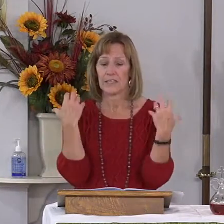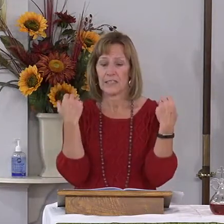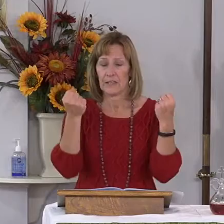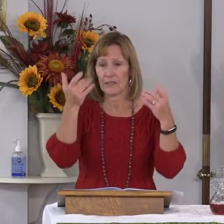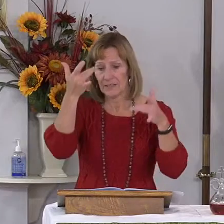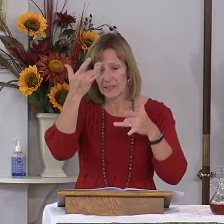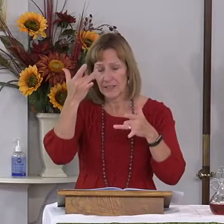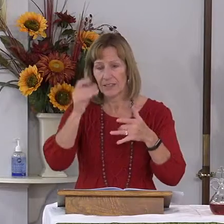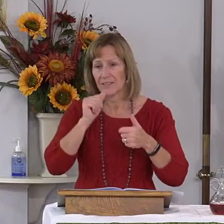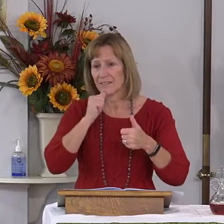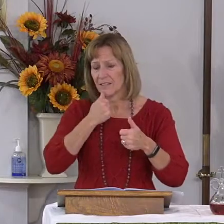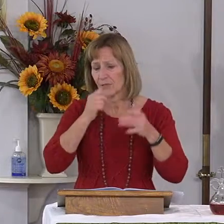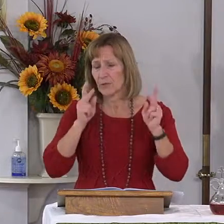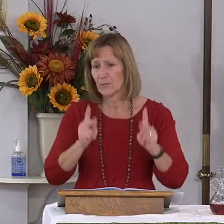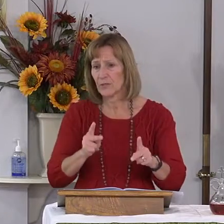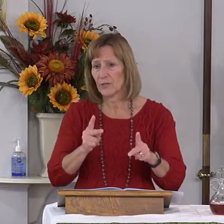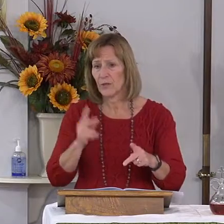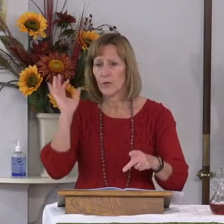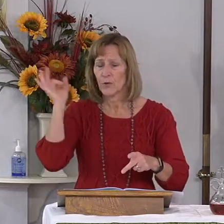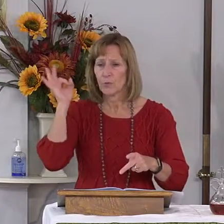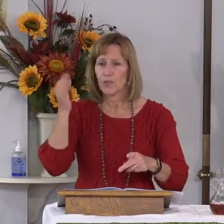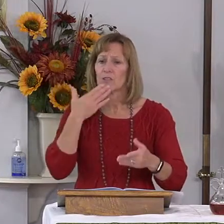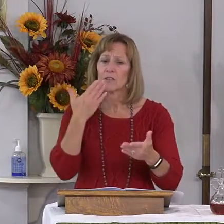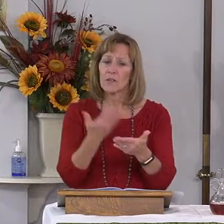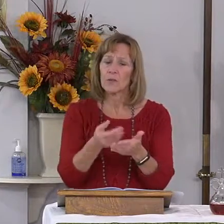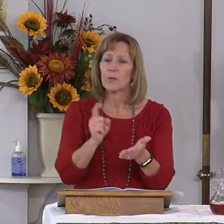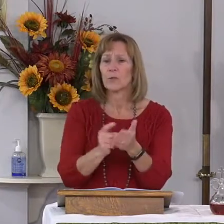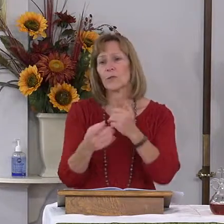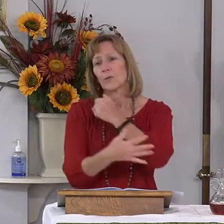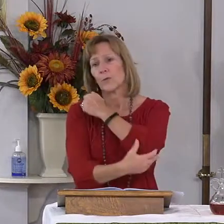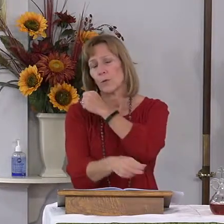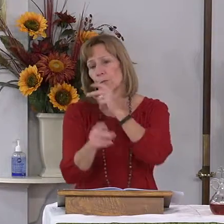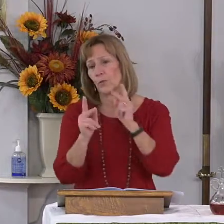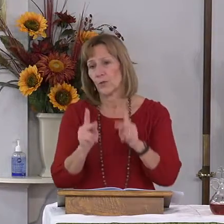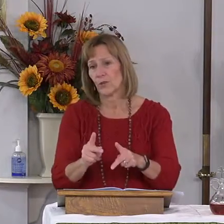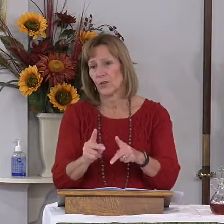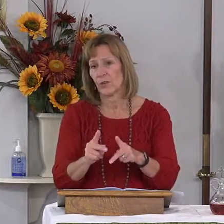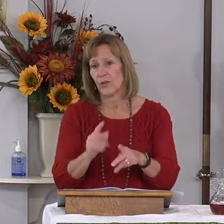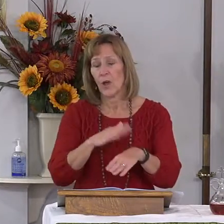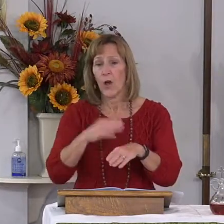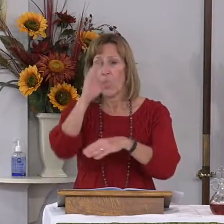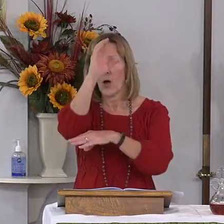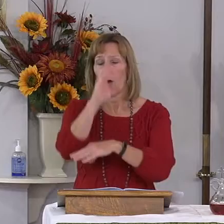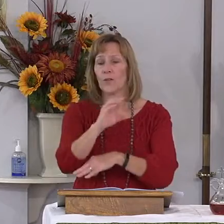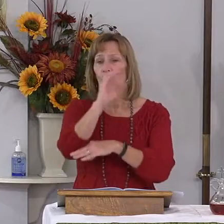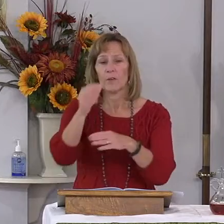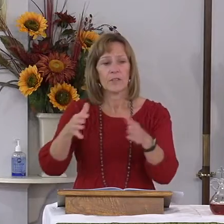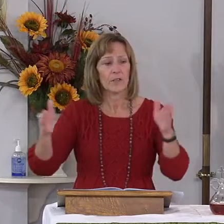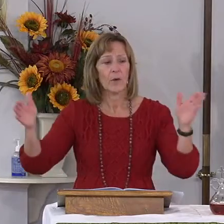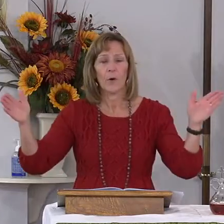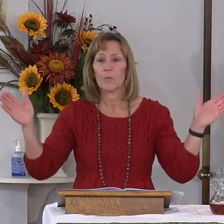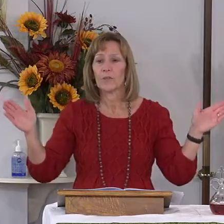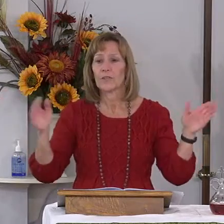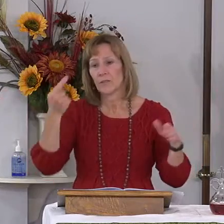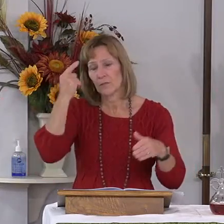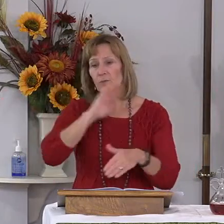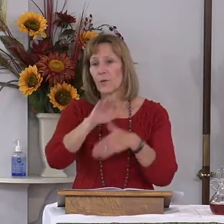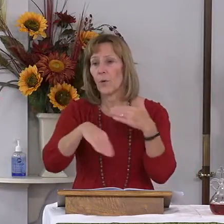the sick and suffering, who preached good news to the poor, and who on the cross opened his arms to